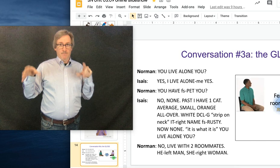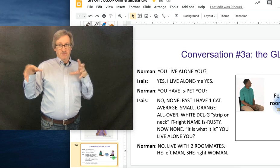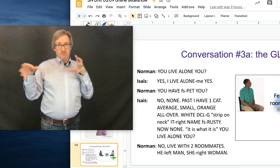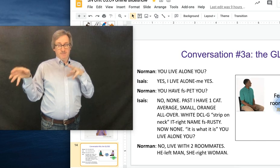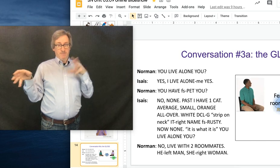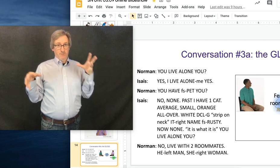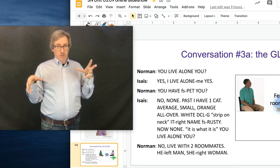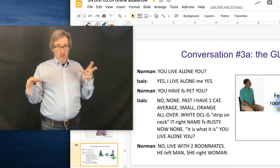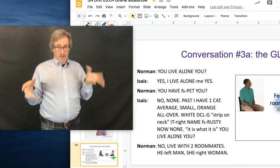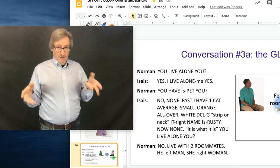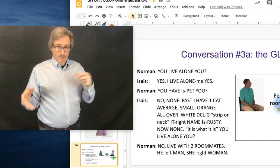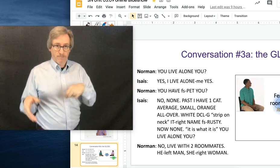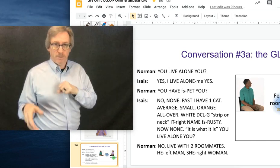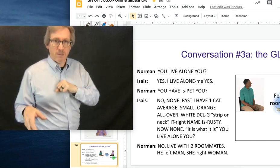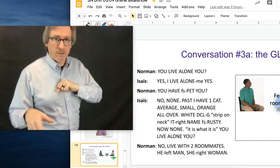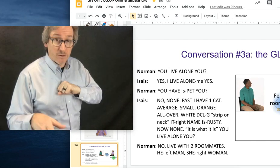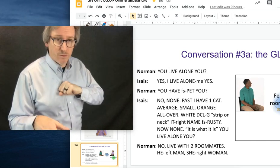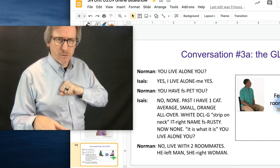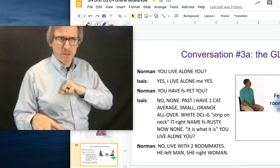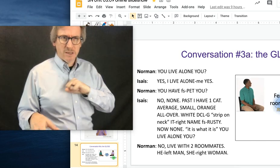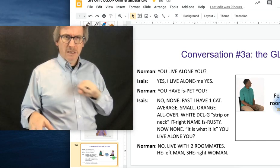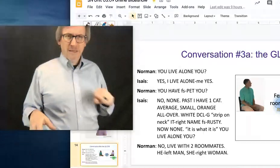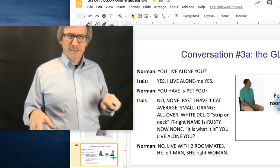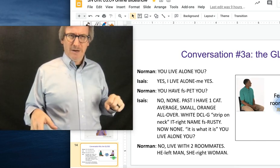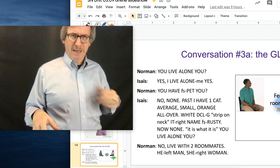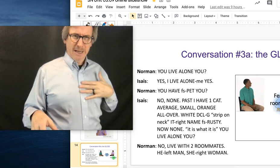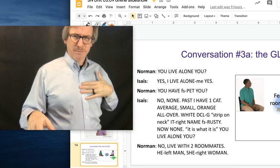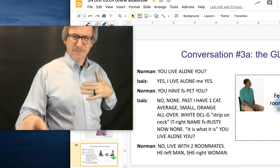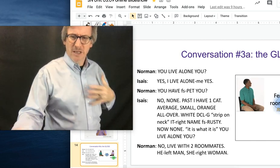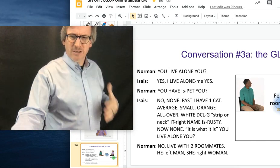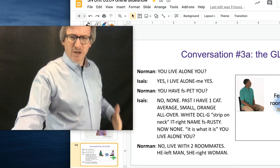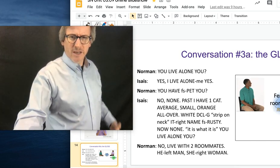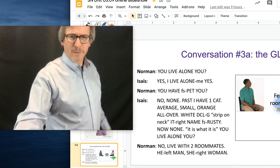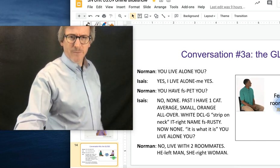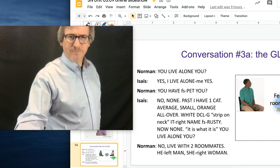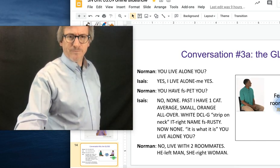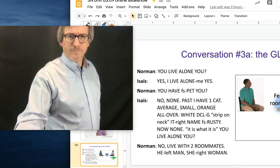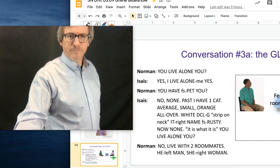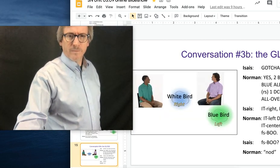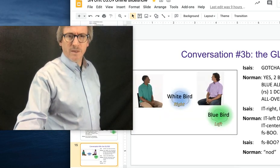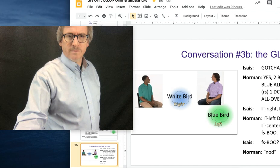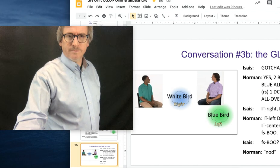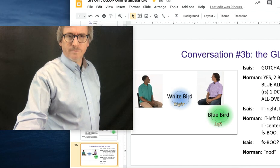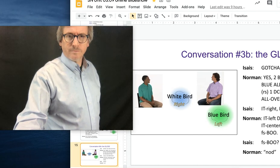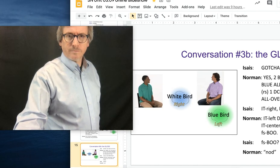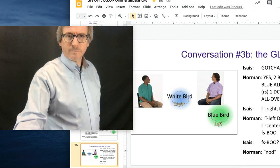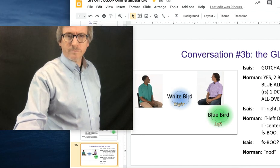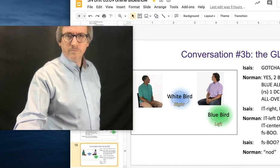setting up these people they're talking. Ooh, sorry, hiccups. Talking about.